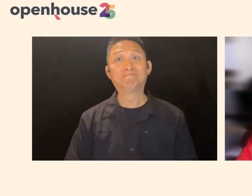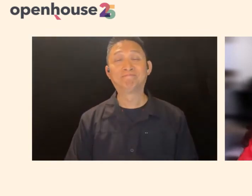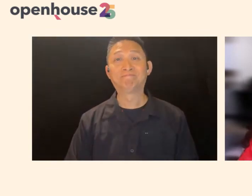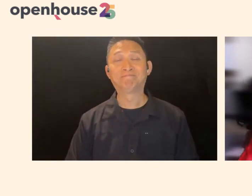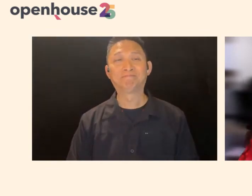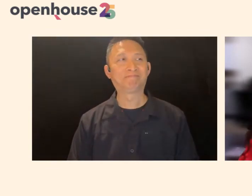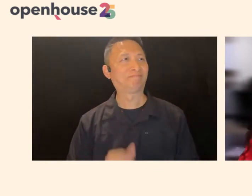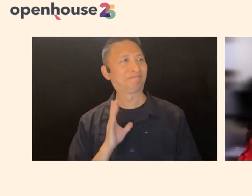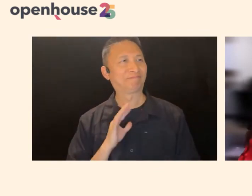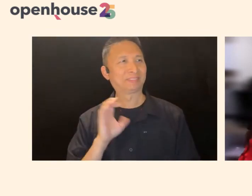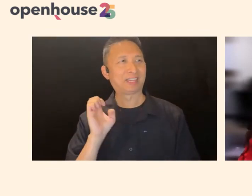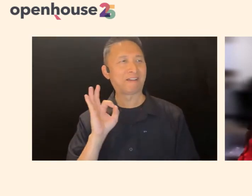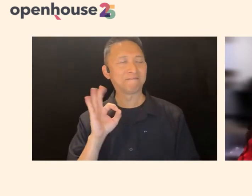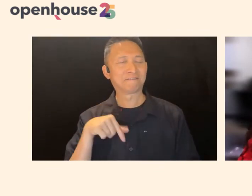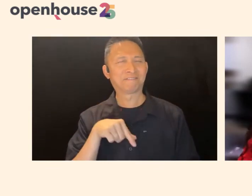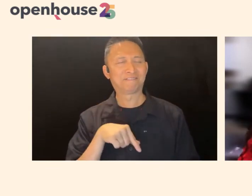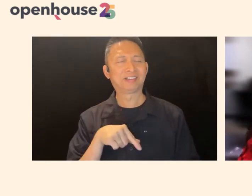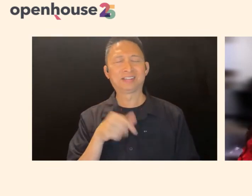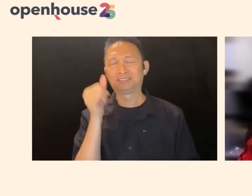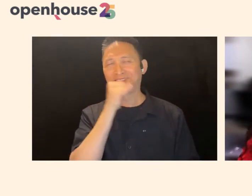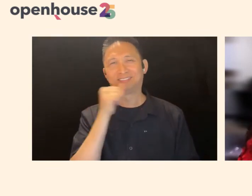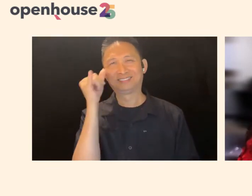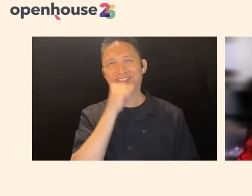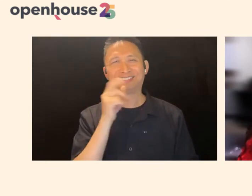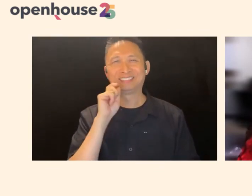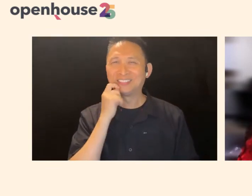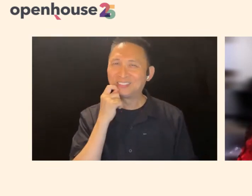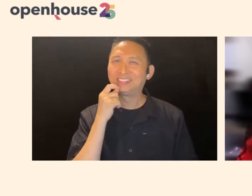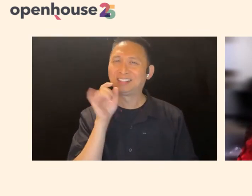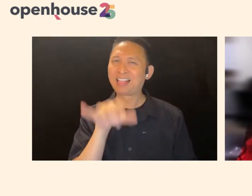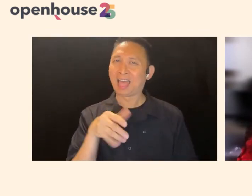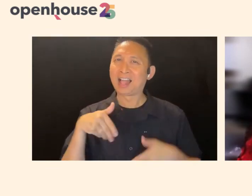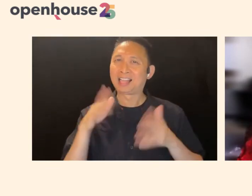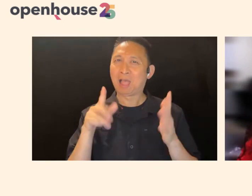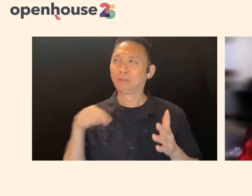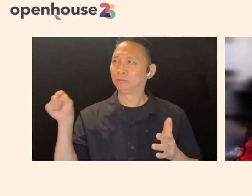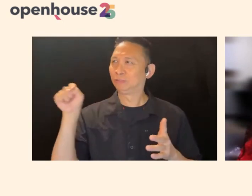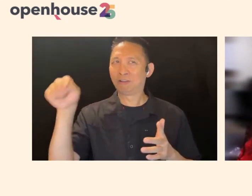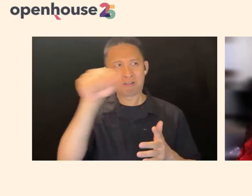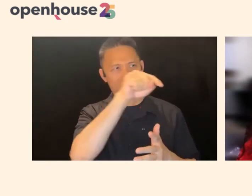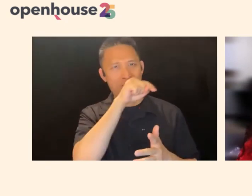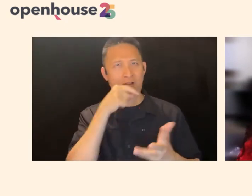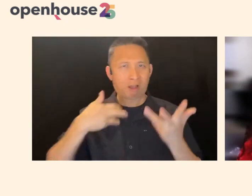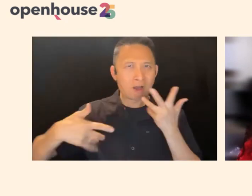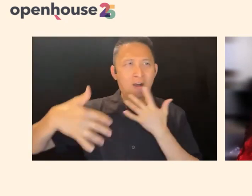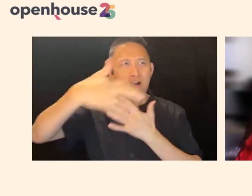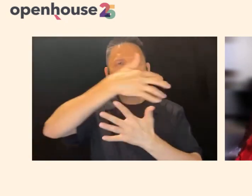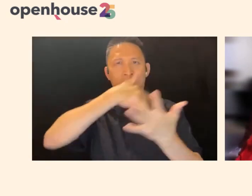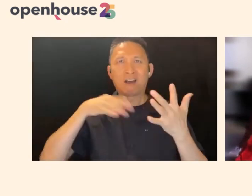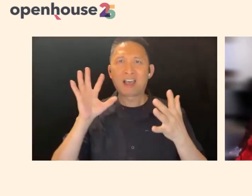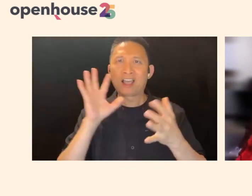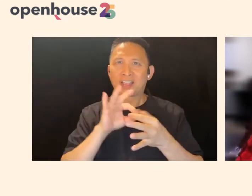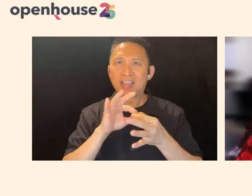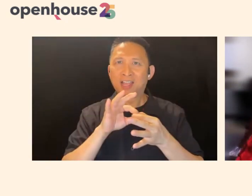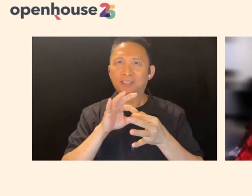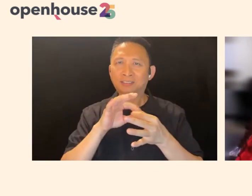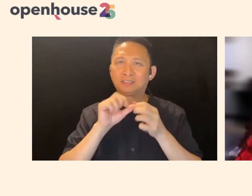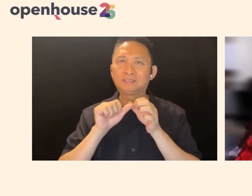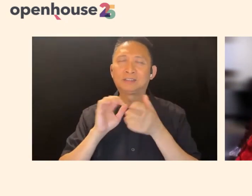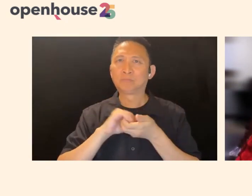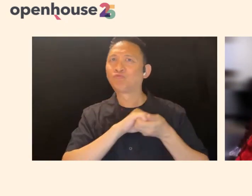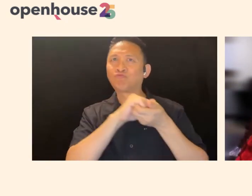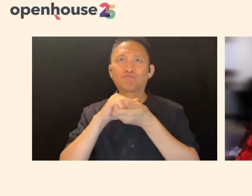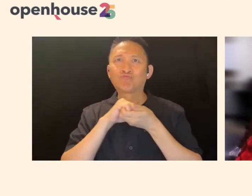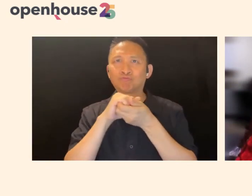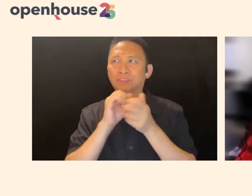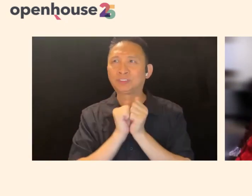Amazing. Yeah, that really gives people an opportunity to connect and then even see y'all in action. So when if and when they are ever in